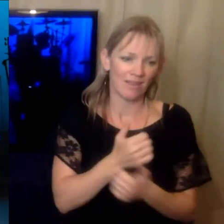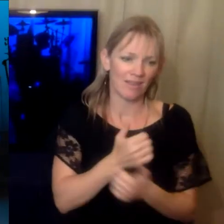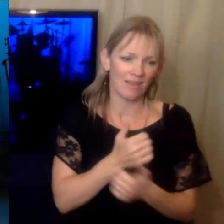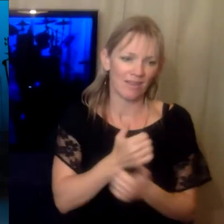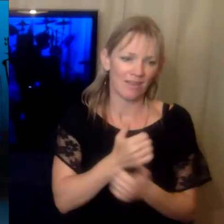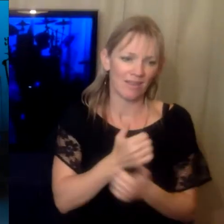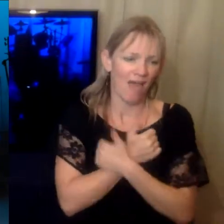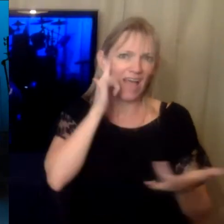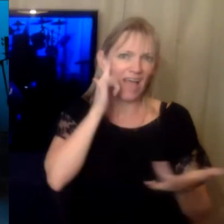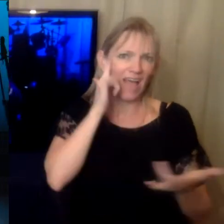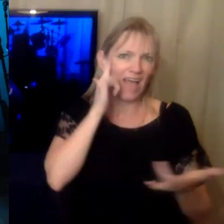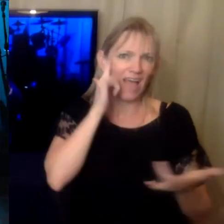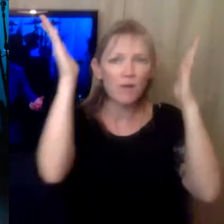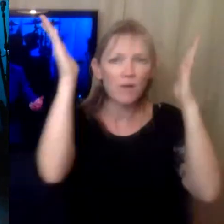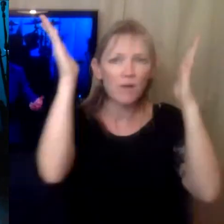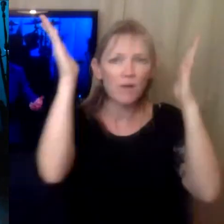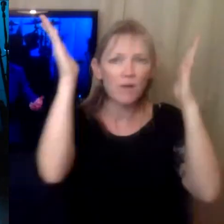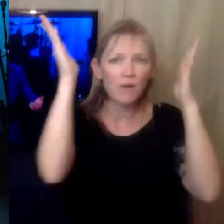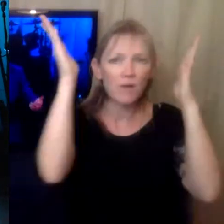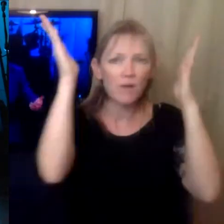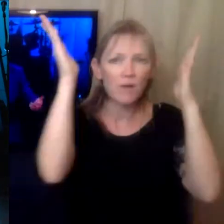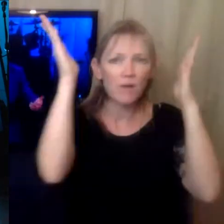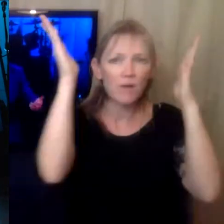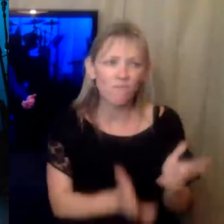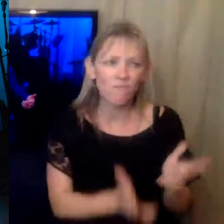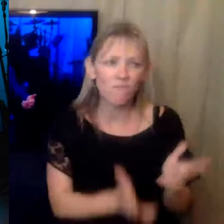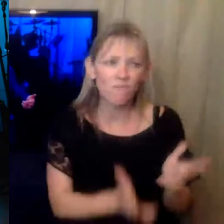will never leave you nor forsake you.